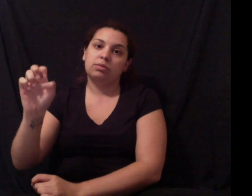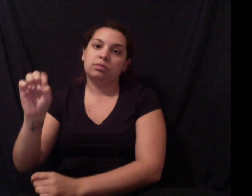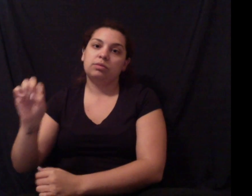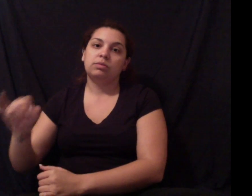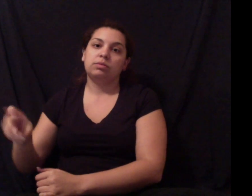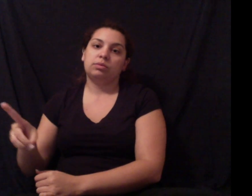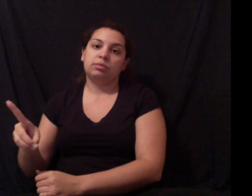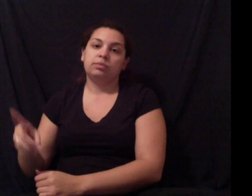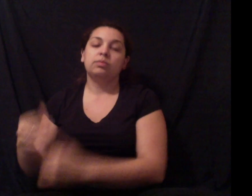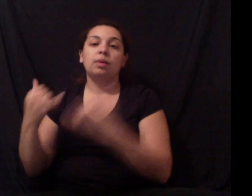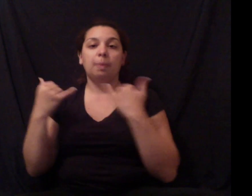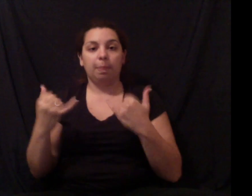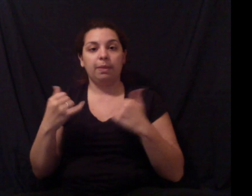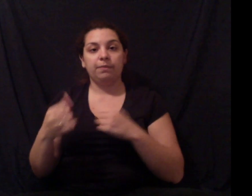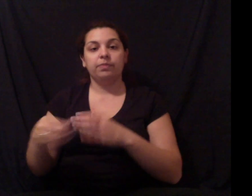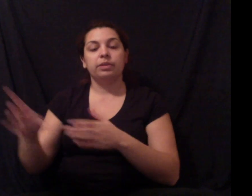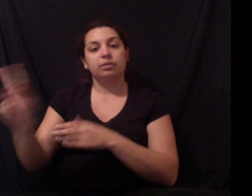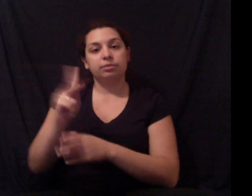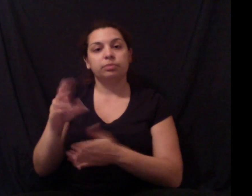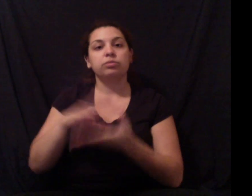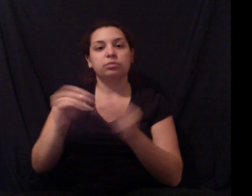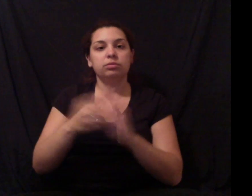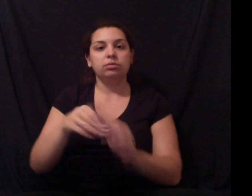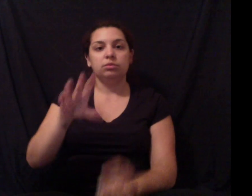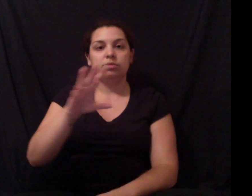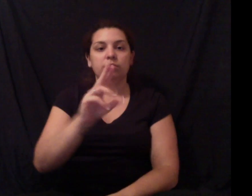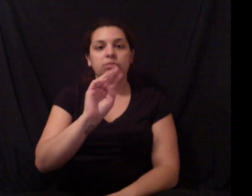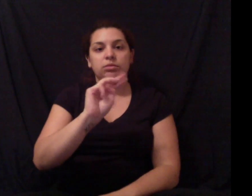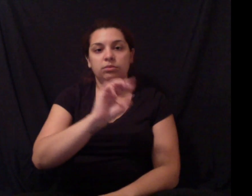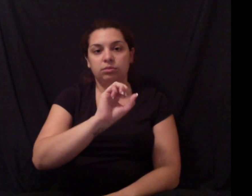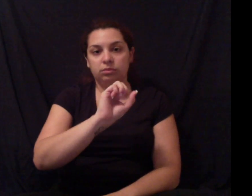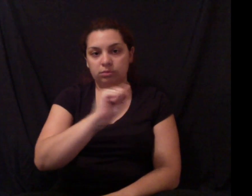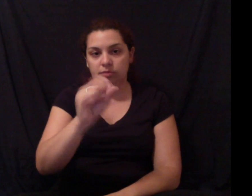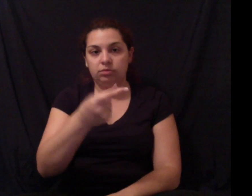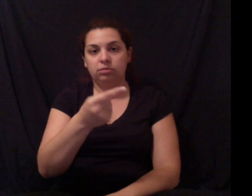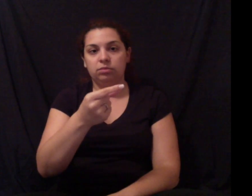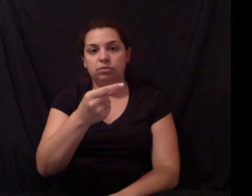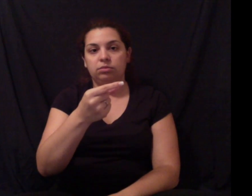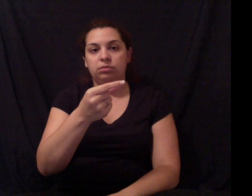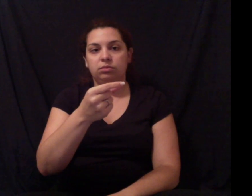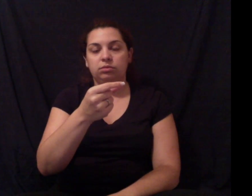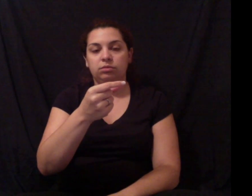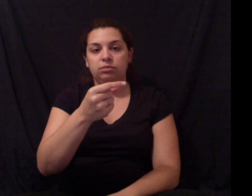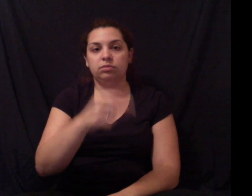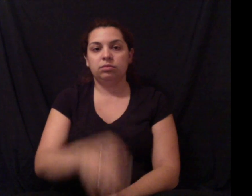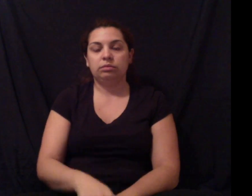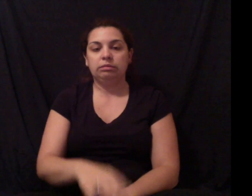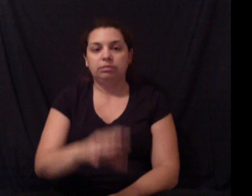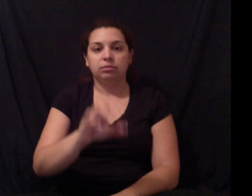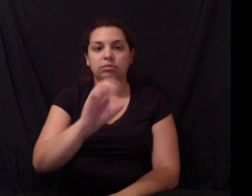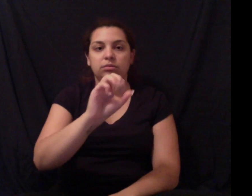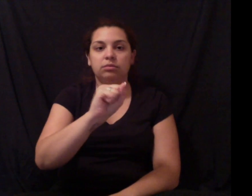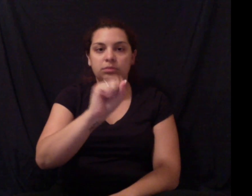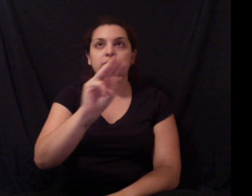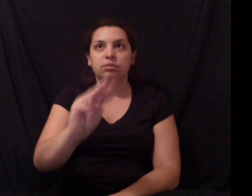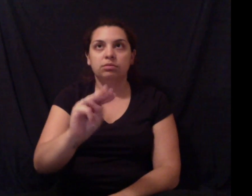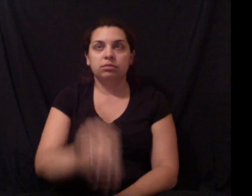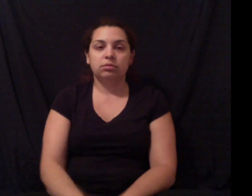UPVOTED. And now, back to the story of Smooth McGroove. Due to his continued success, Smooth was able to quit his job